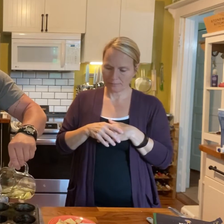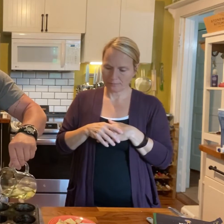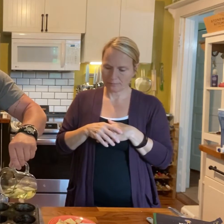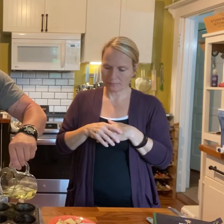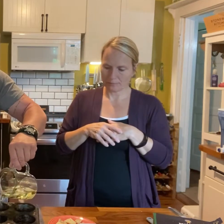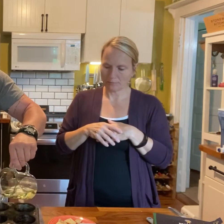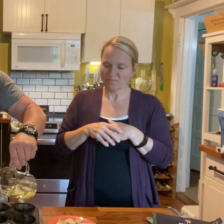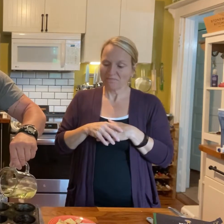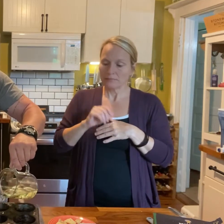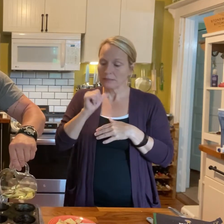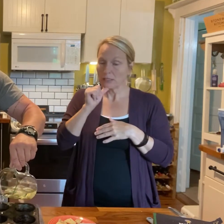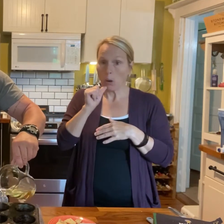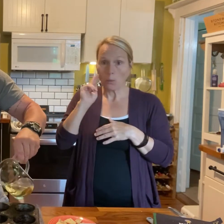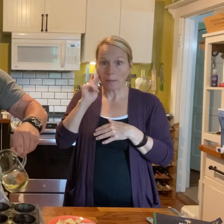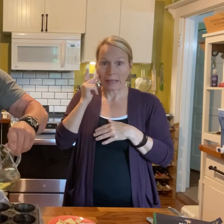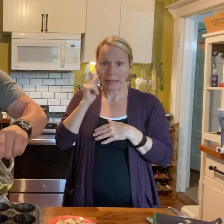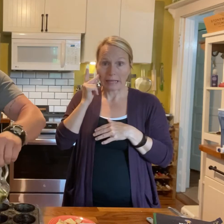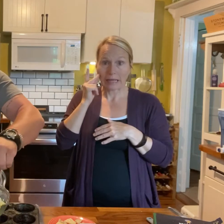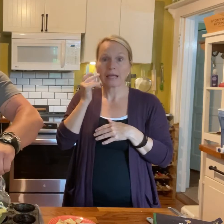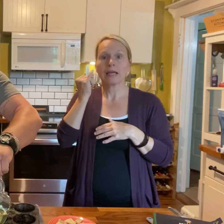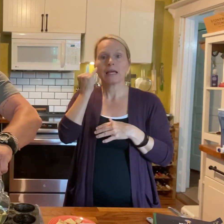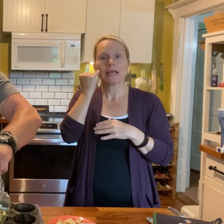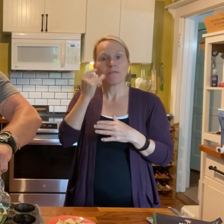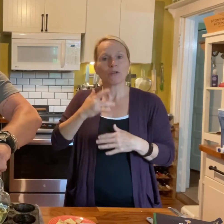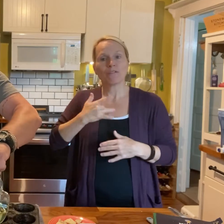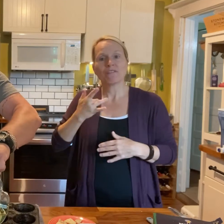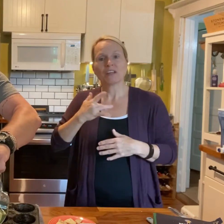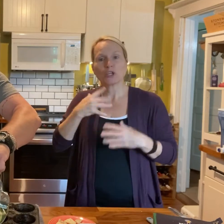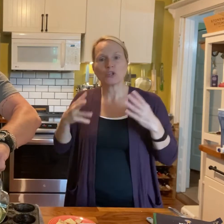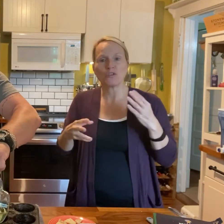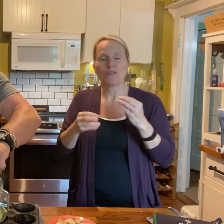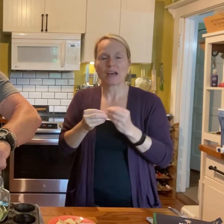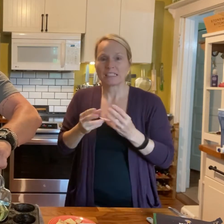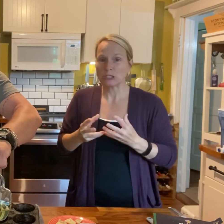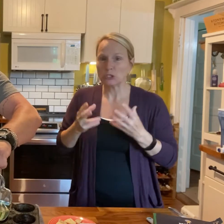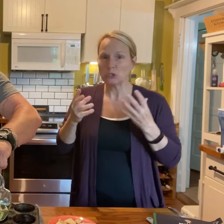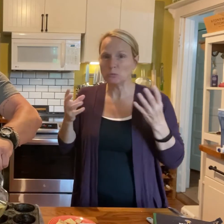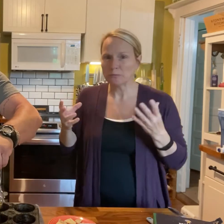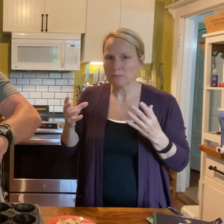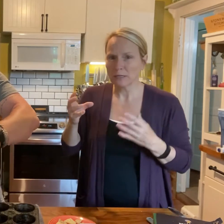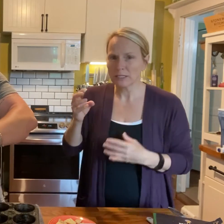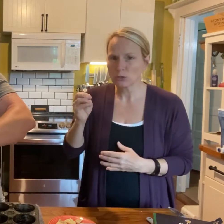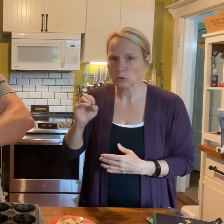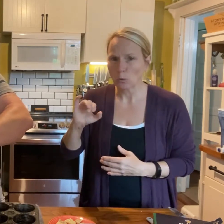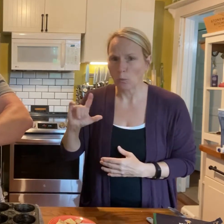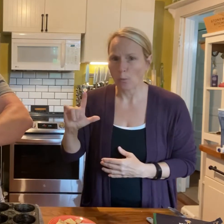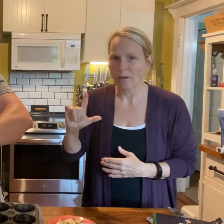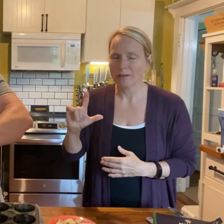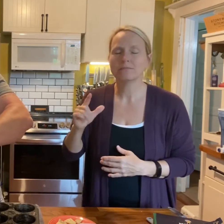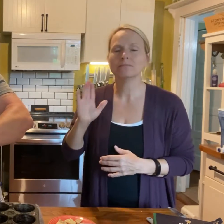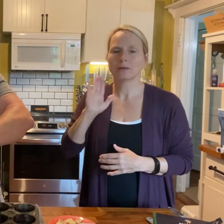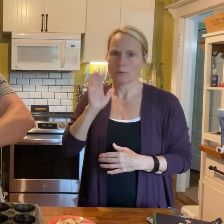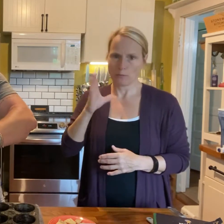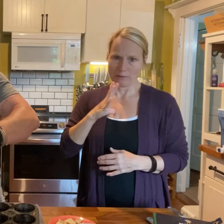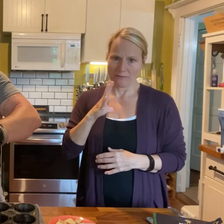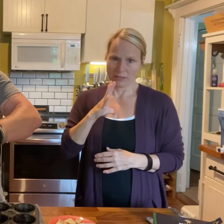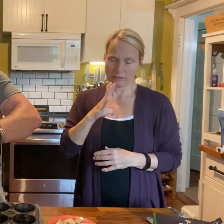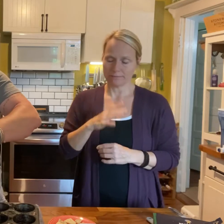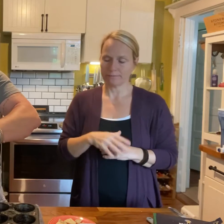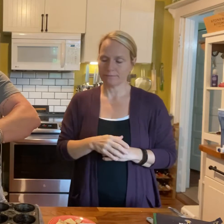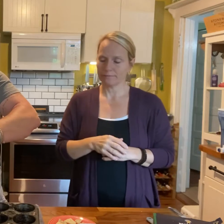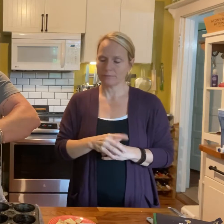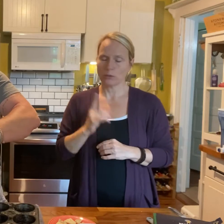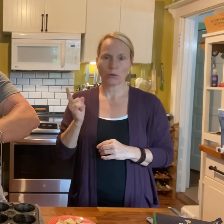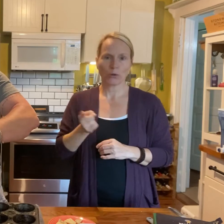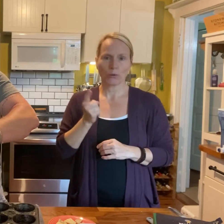At this point, don't panic. If you feel you've put too much oil in, it'll be fine. You